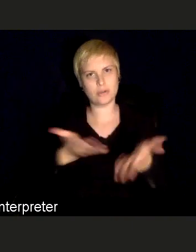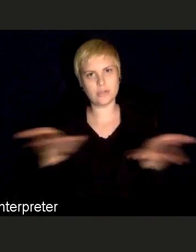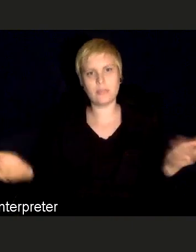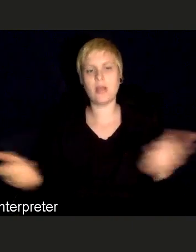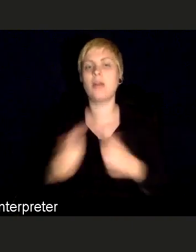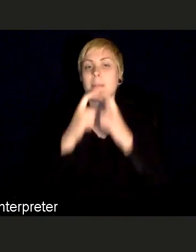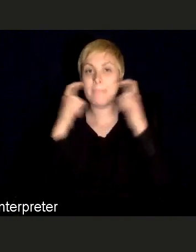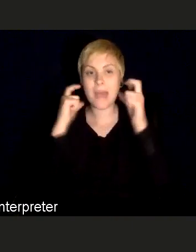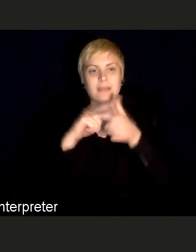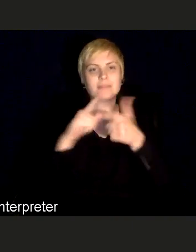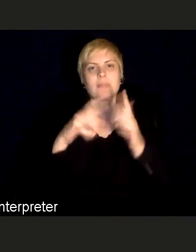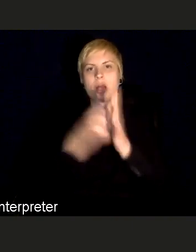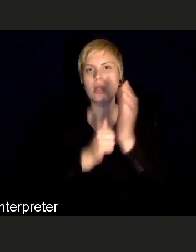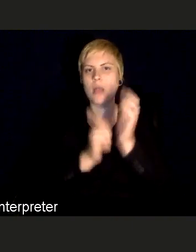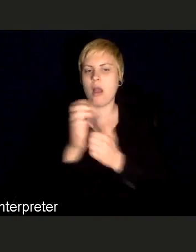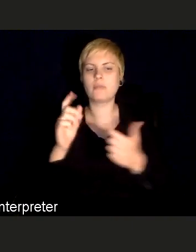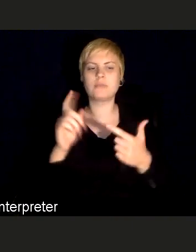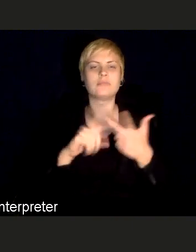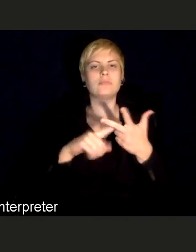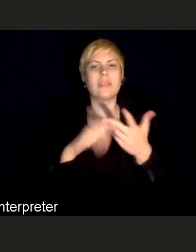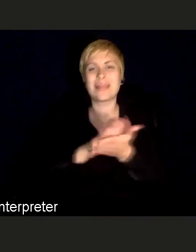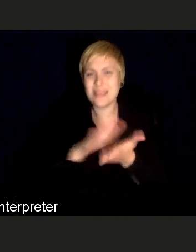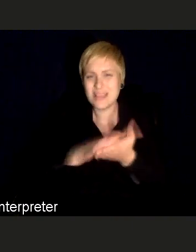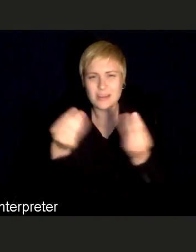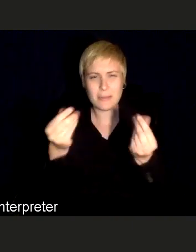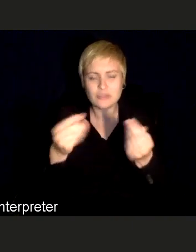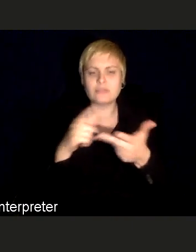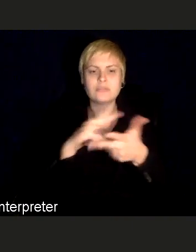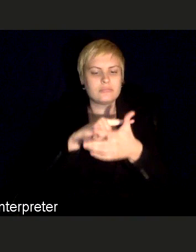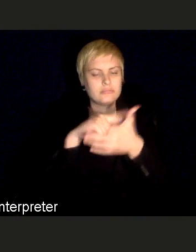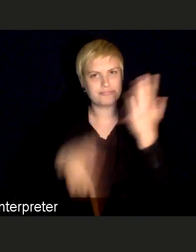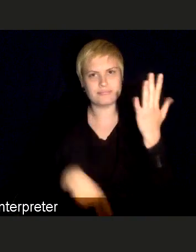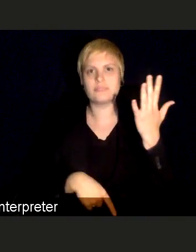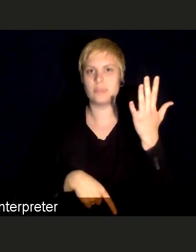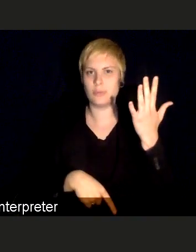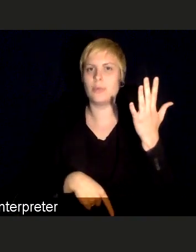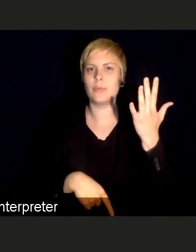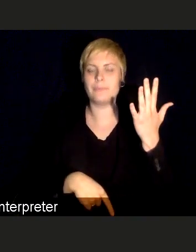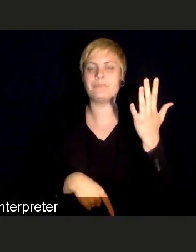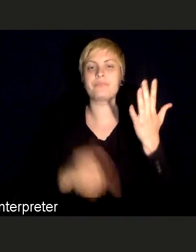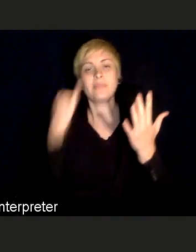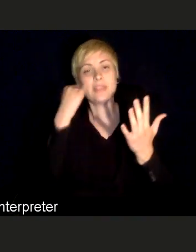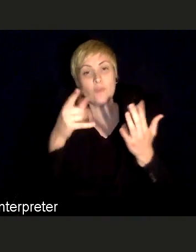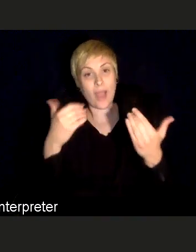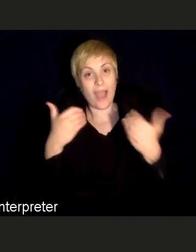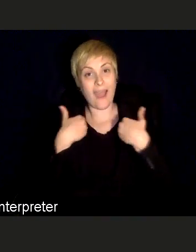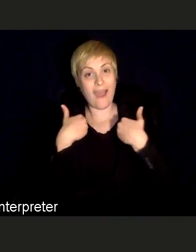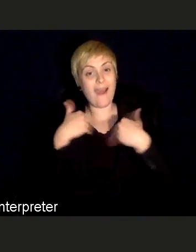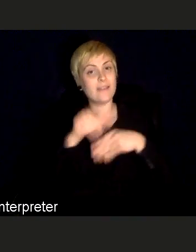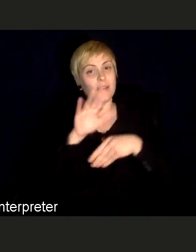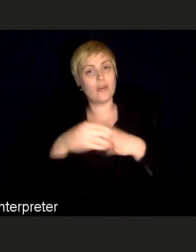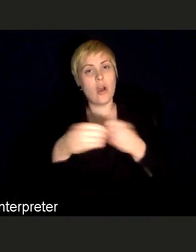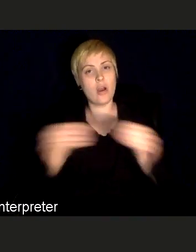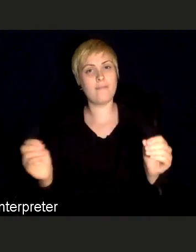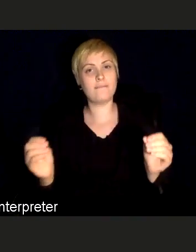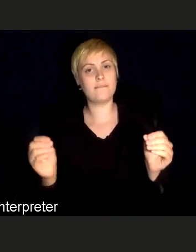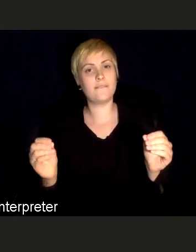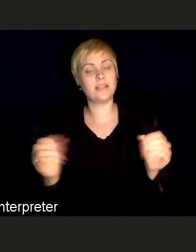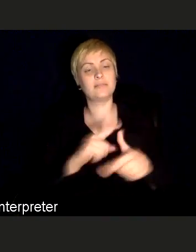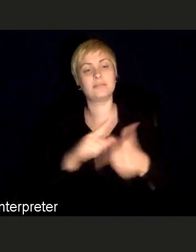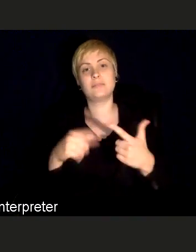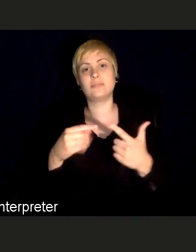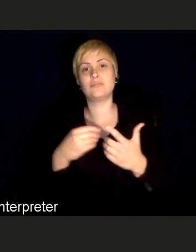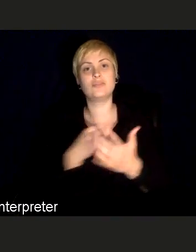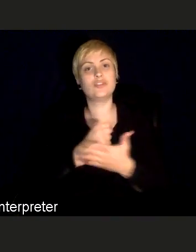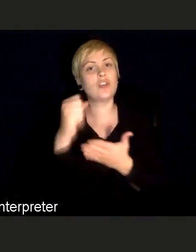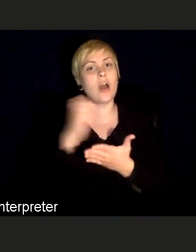gloves, cleaning materials, so many things. If you do have these materials in your offices, in your shops,